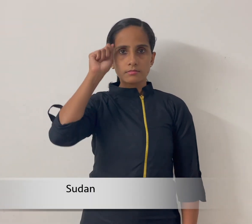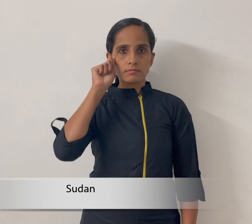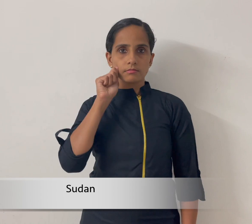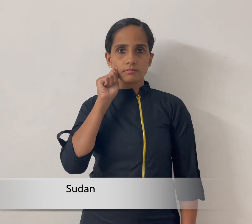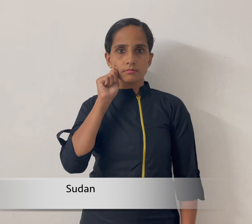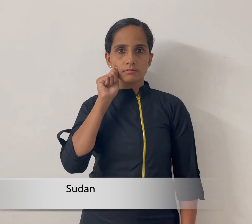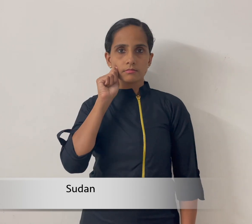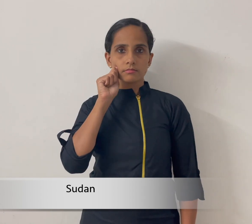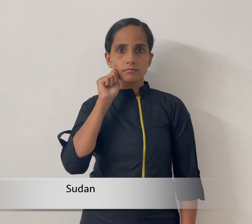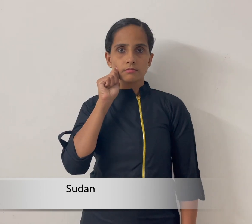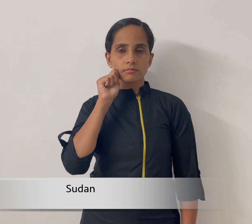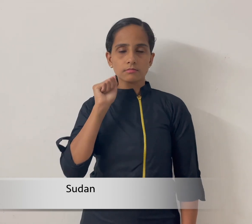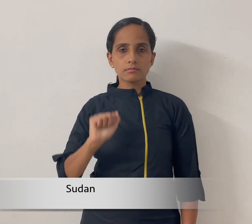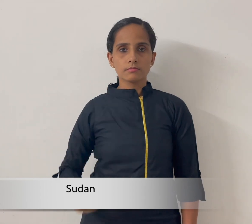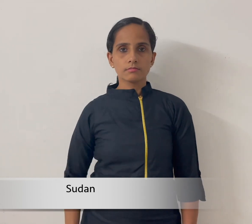Sudan.